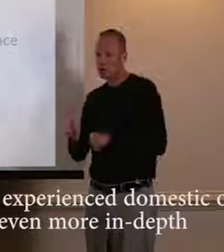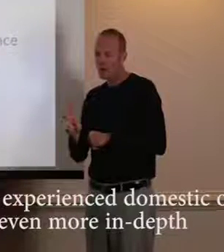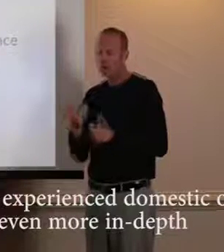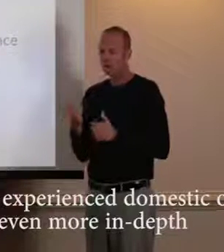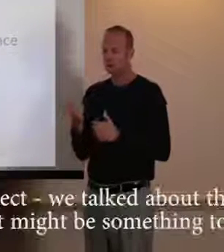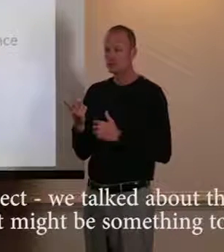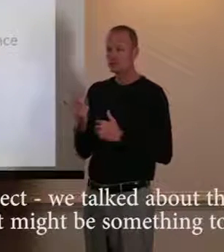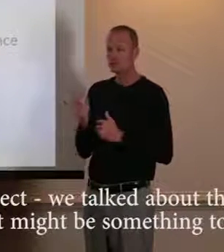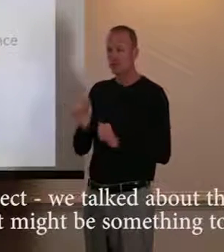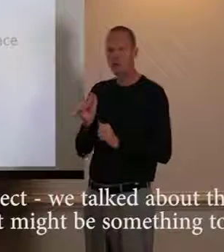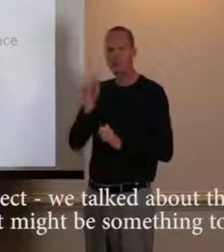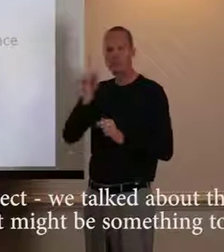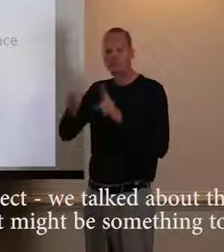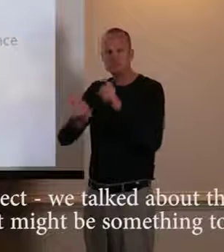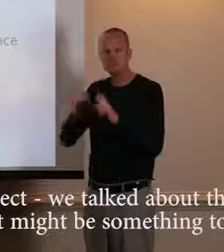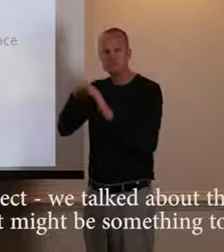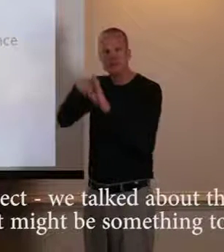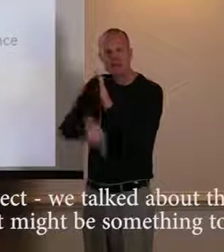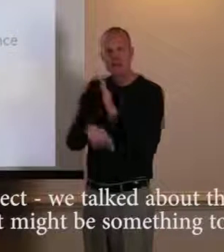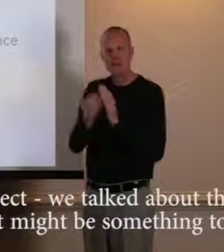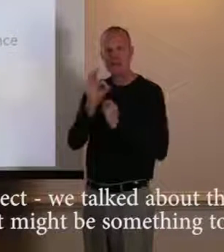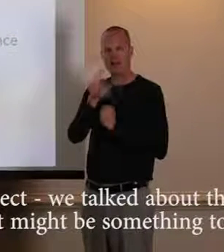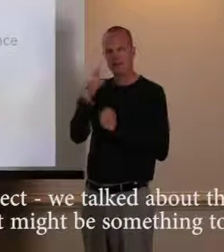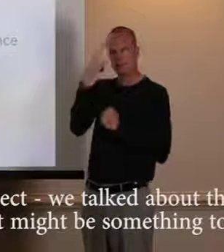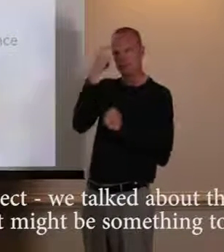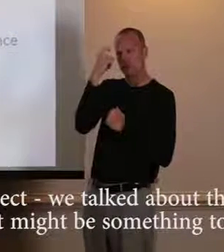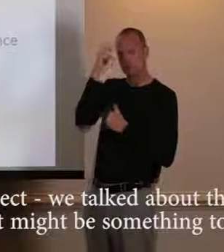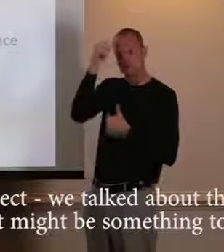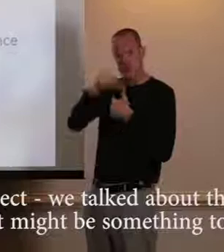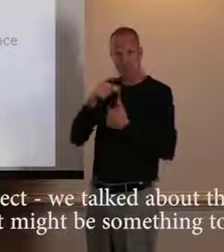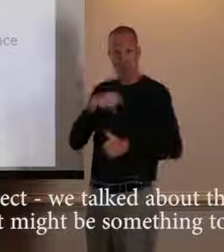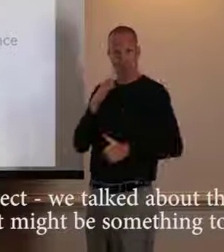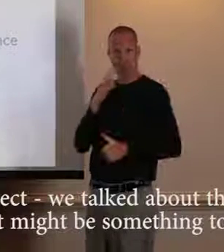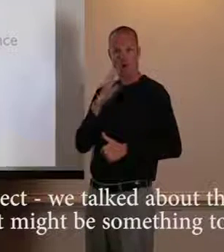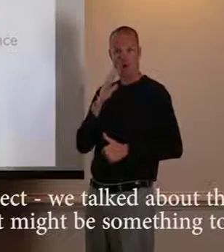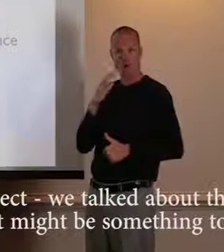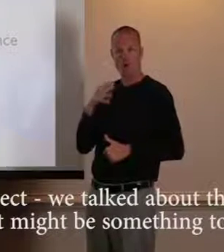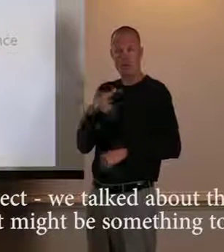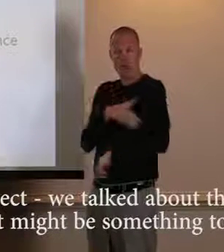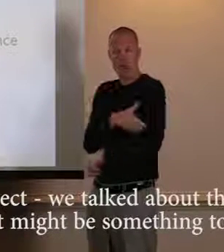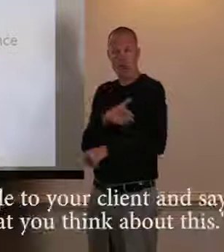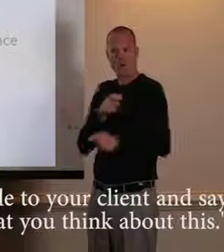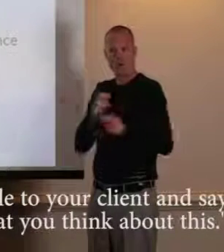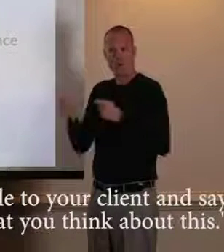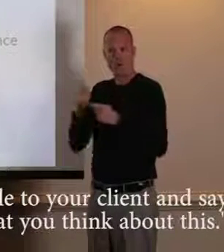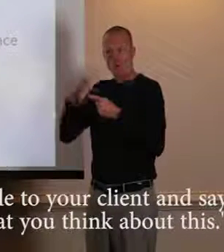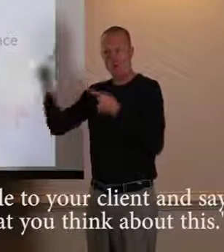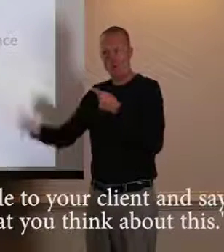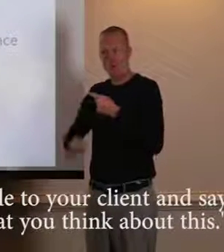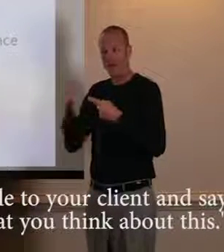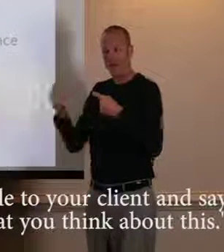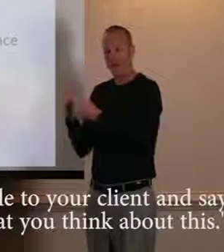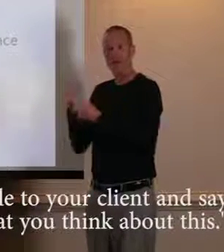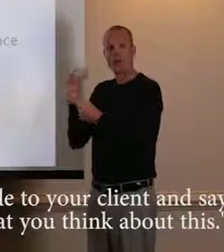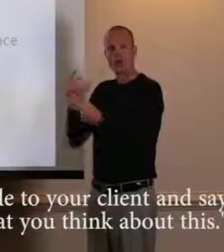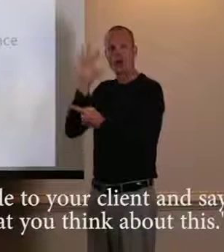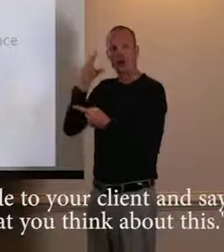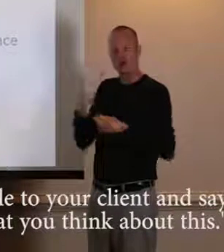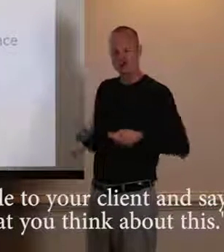more in-depth questions. If you kind of suspect, we talked about that power and control wheel, that might be something to, kind of slide across the table to your client and say, hey,